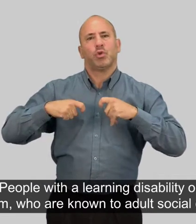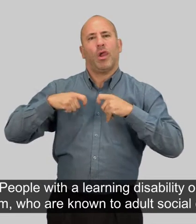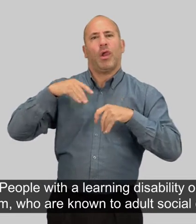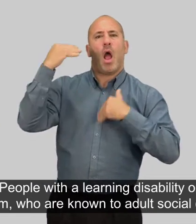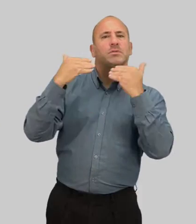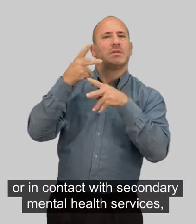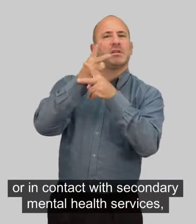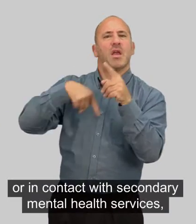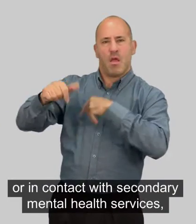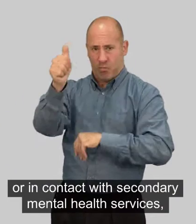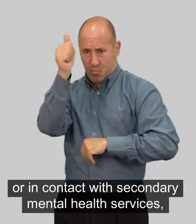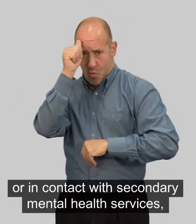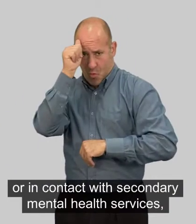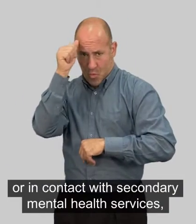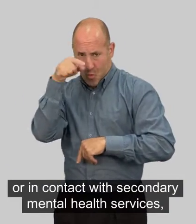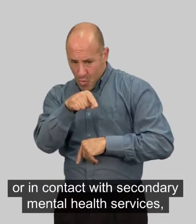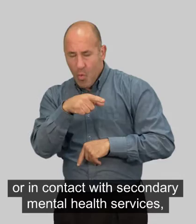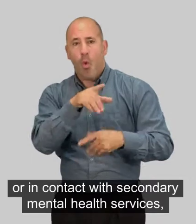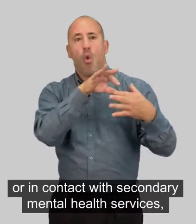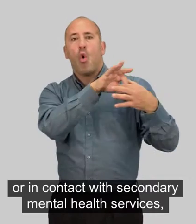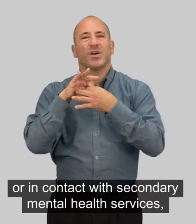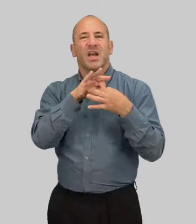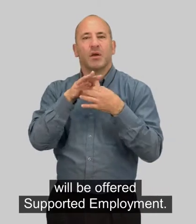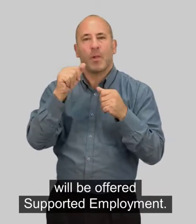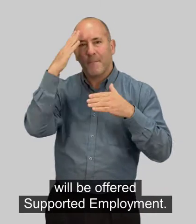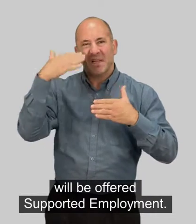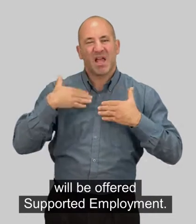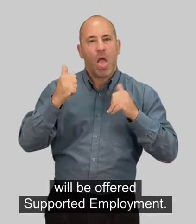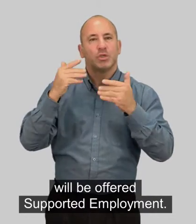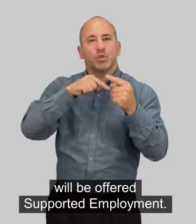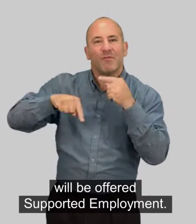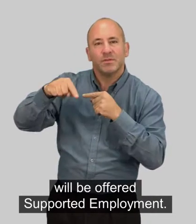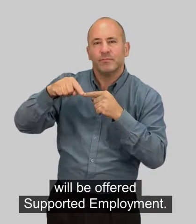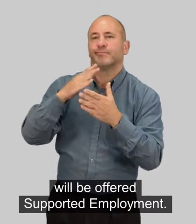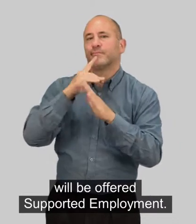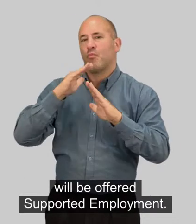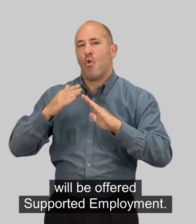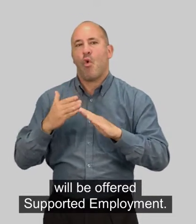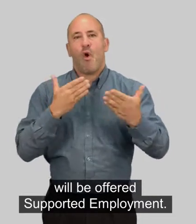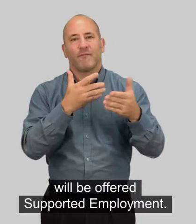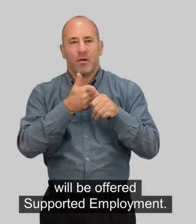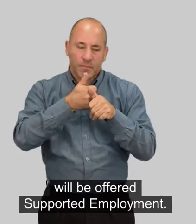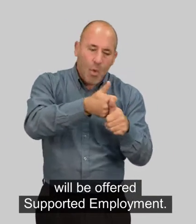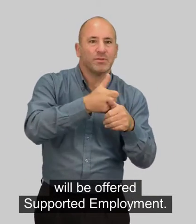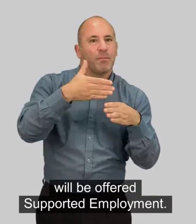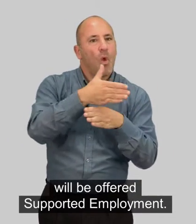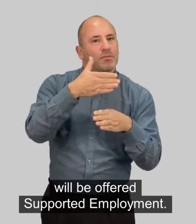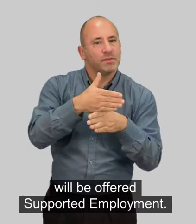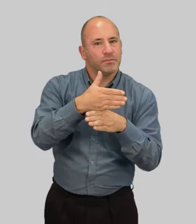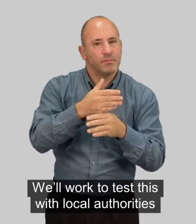care or in contact with secondary mental health services, will be offered supported employment. We'll work to